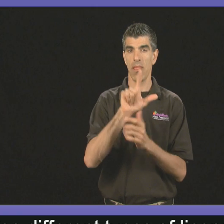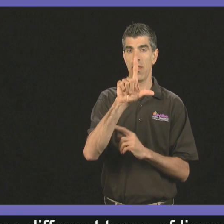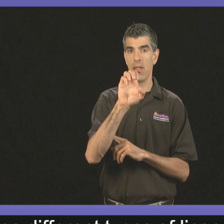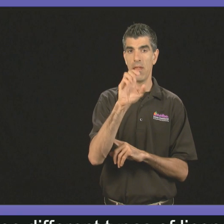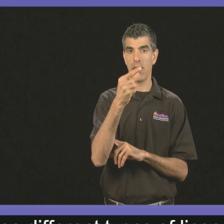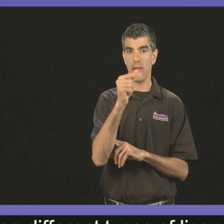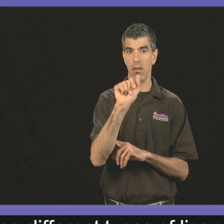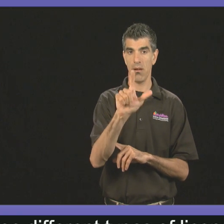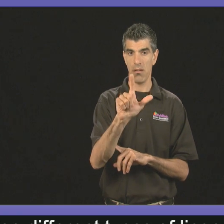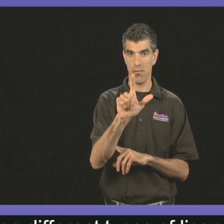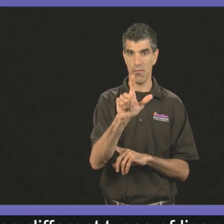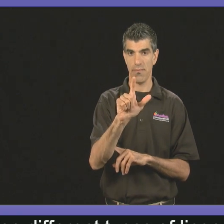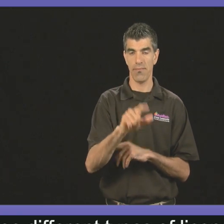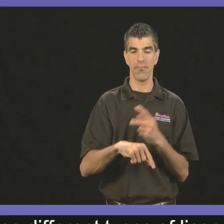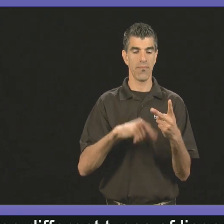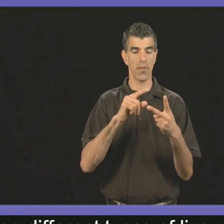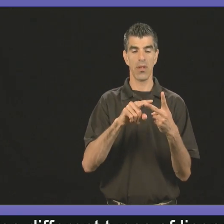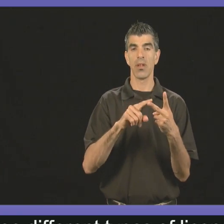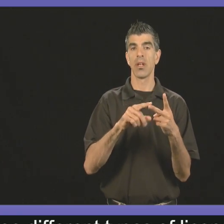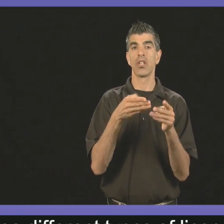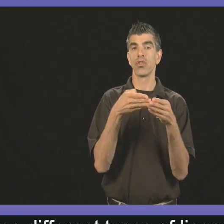They are legal,